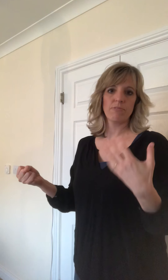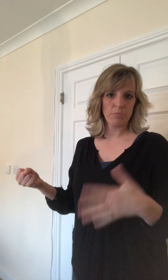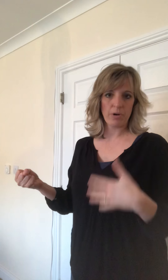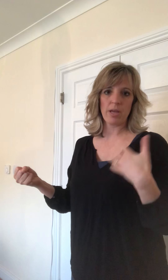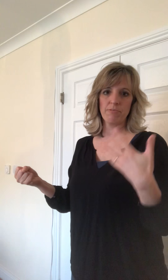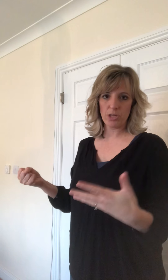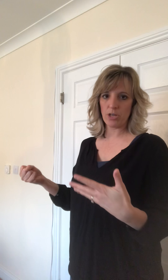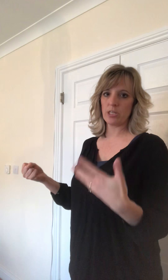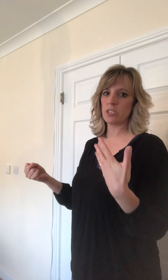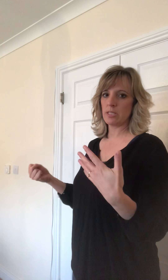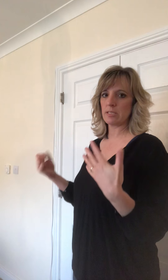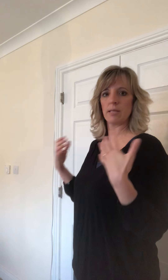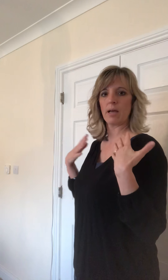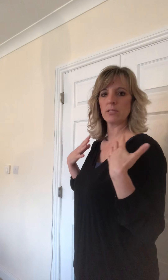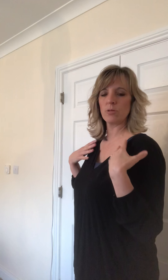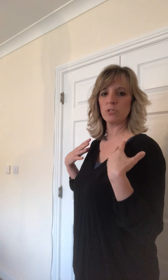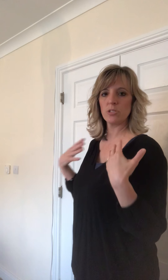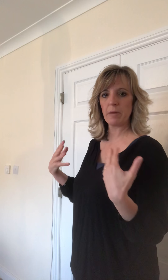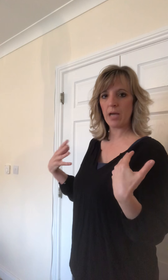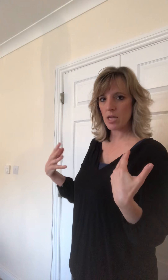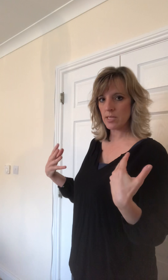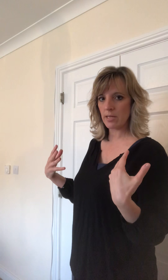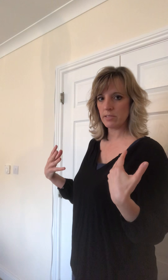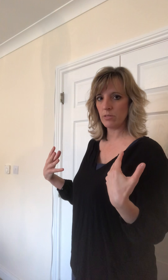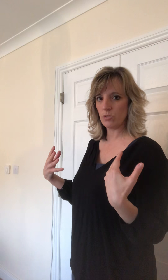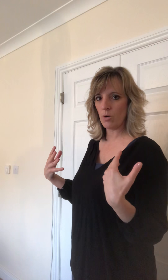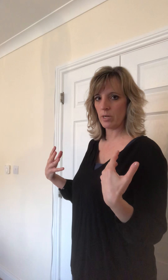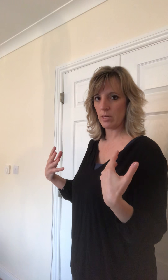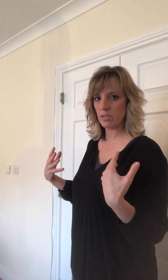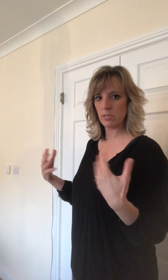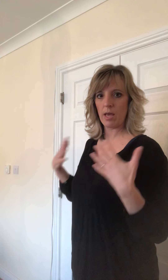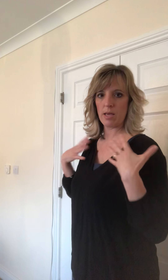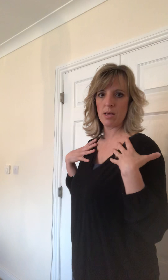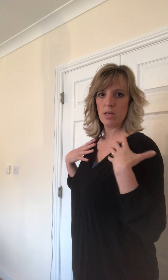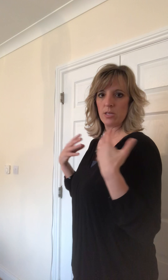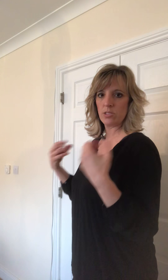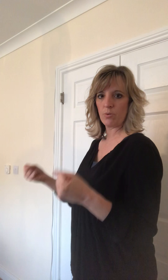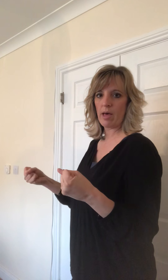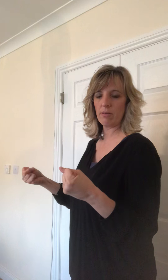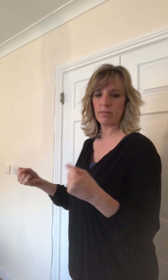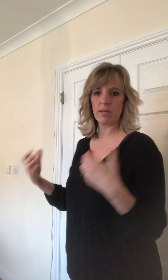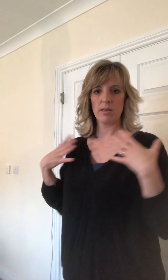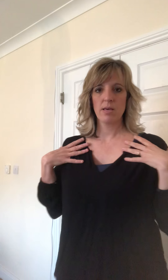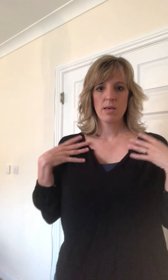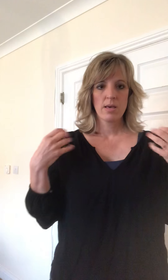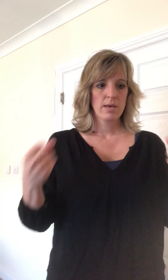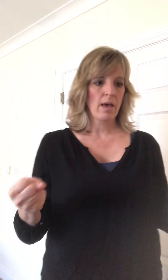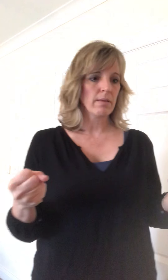for brave and courage and things like that. So it's just by context that you'll know what it is, okay? So healthy.